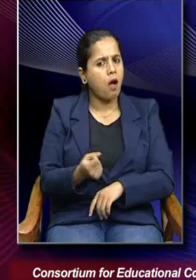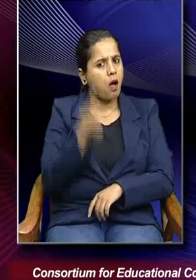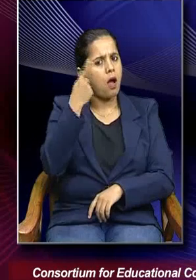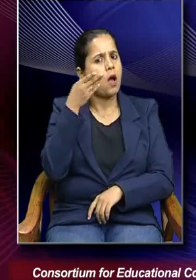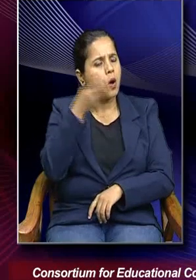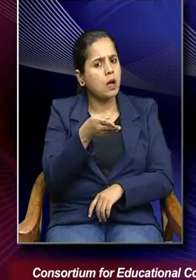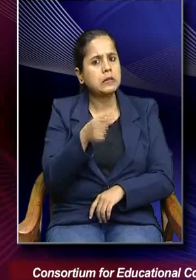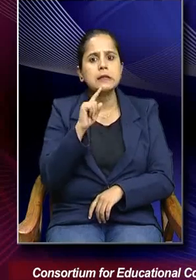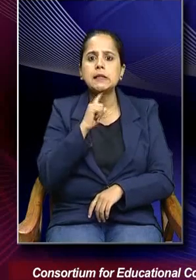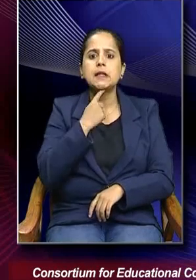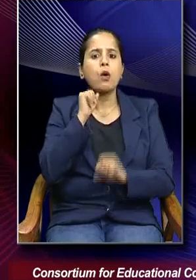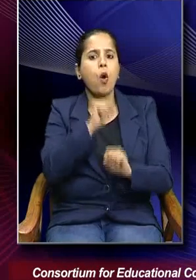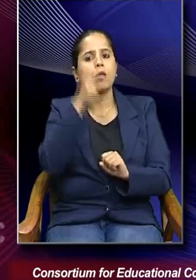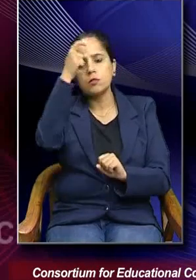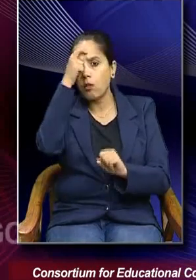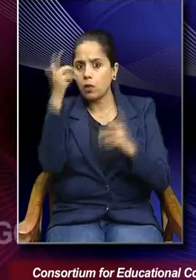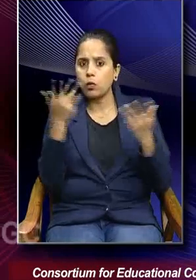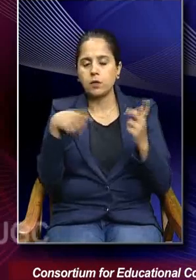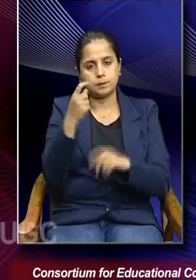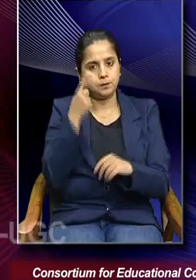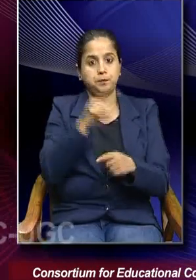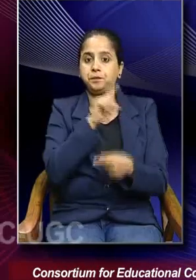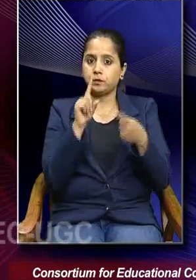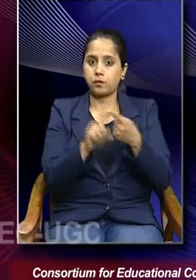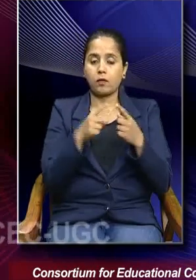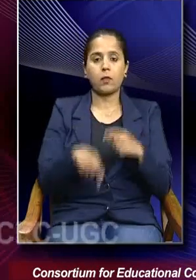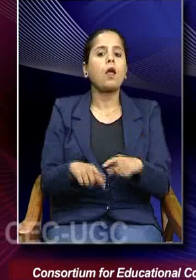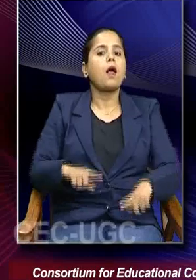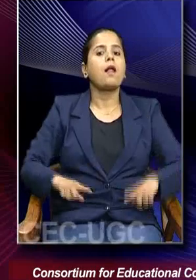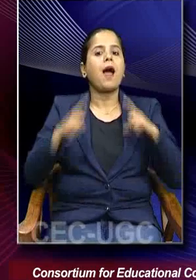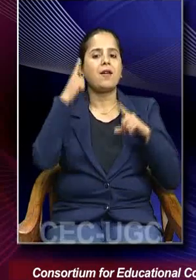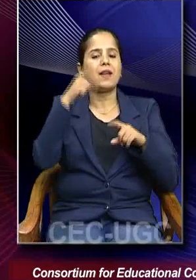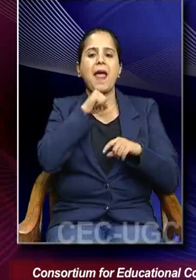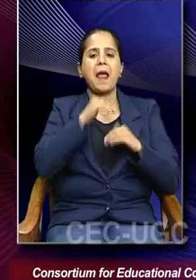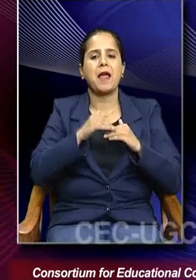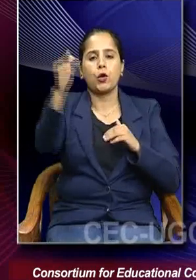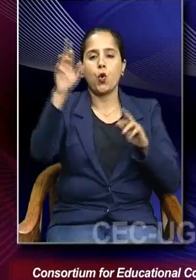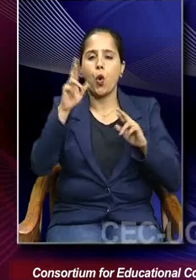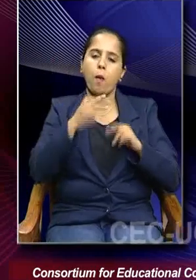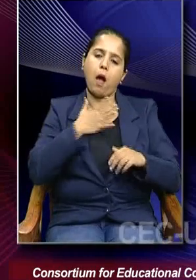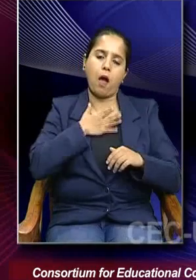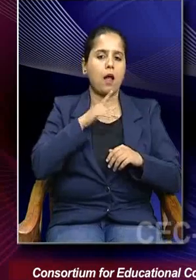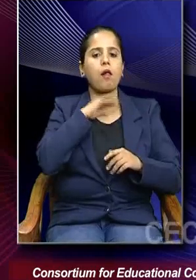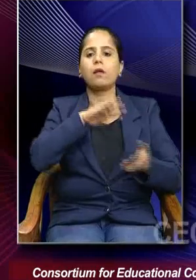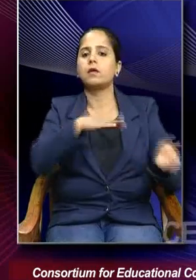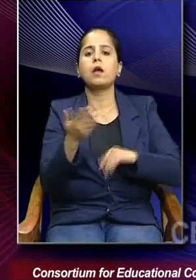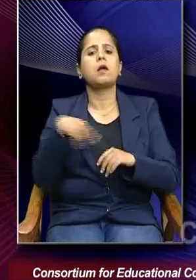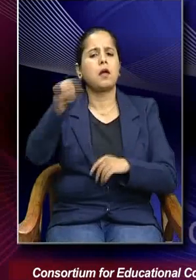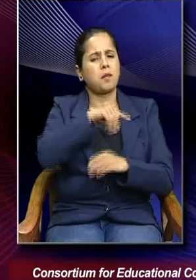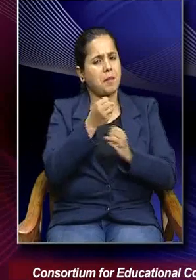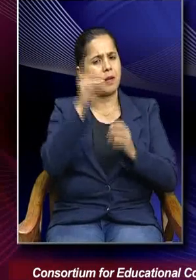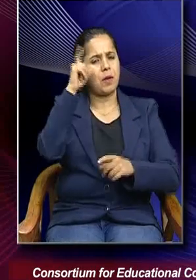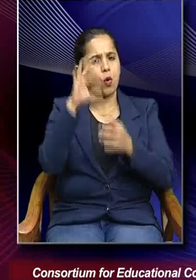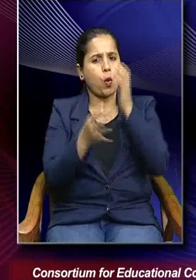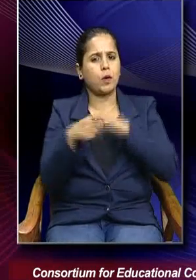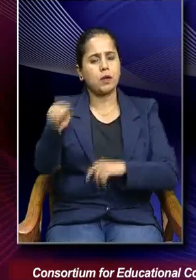the seriousness of the issue. Number one is life expectancy. It's growing. It's kind of predicted by a lot of